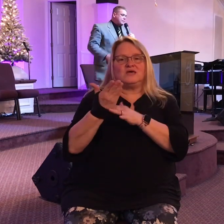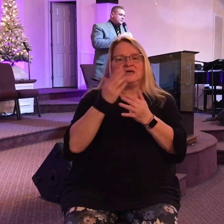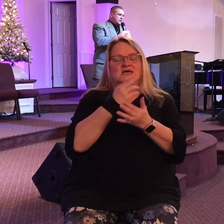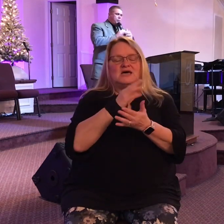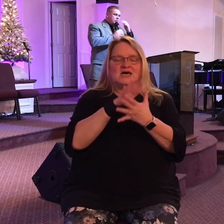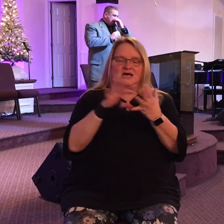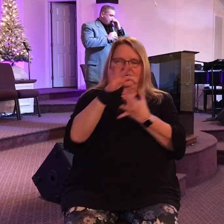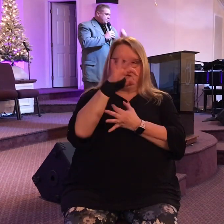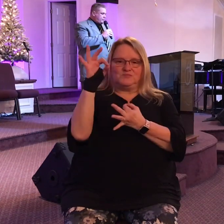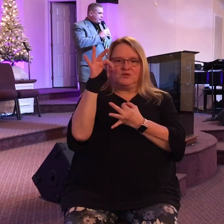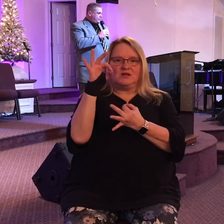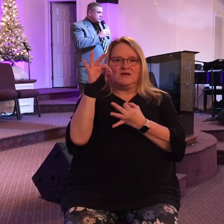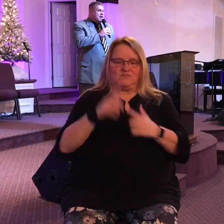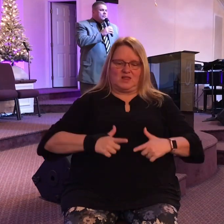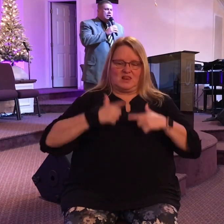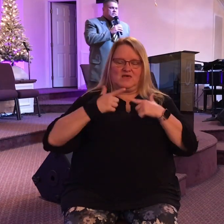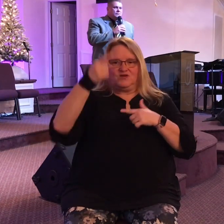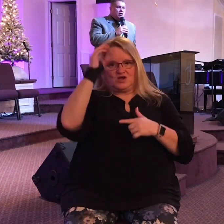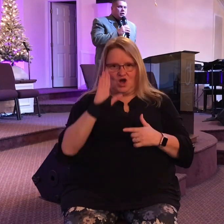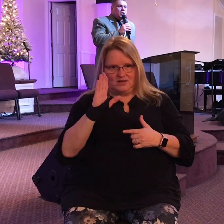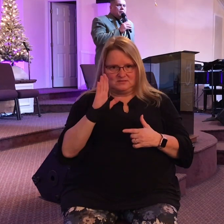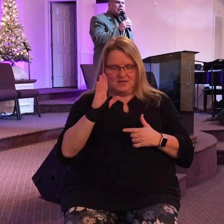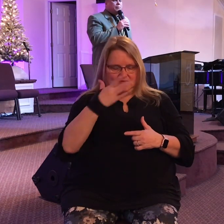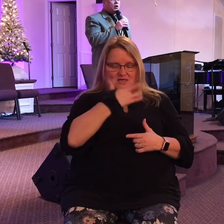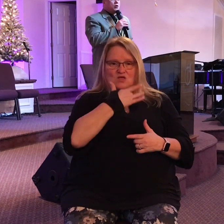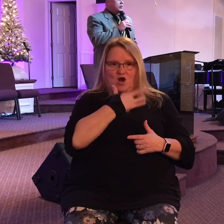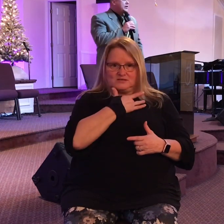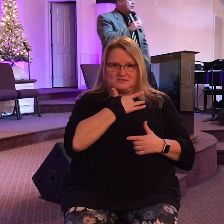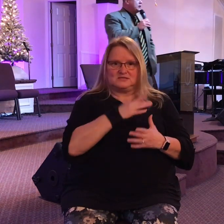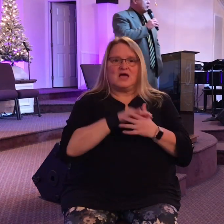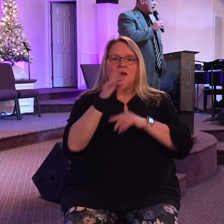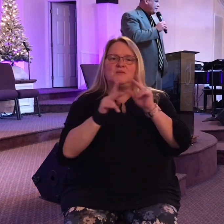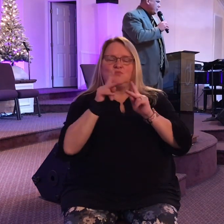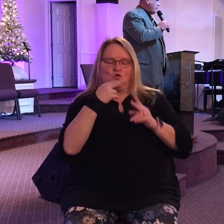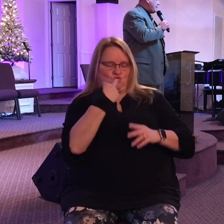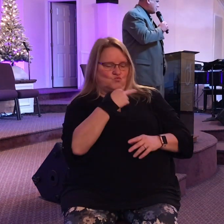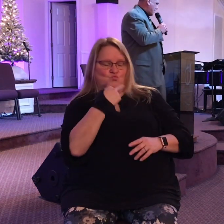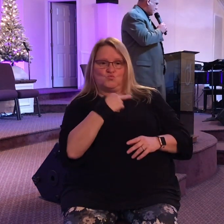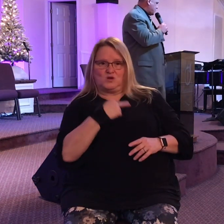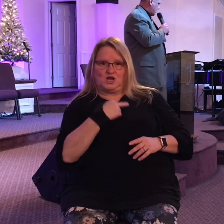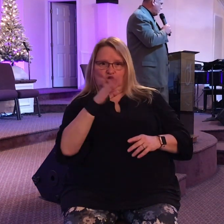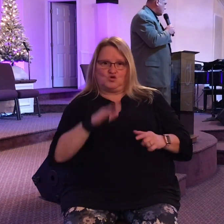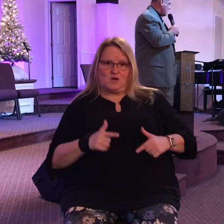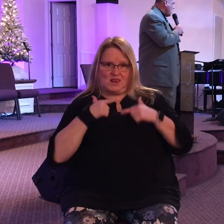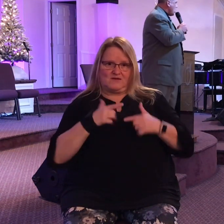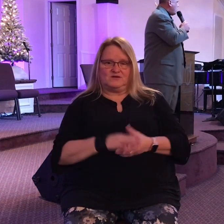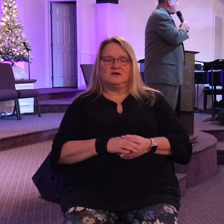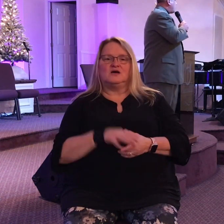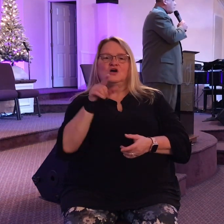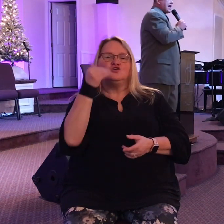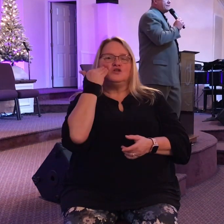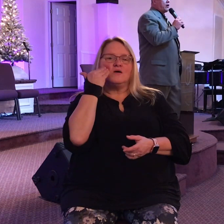Not on tablets of stone, but on tablets of flesh, that is, of the heart. People are reading your life. You want to know what best translation to use?